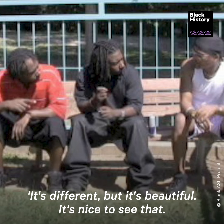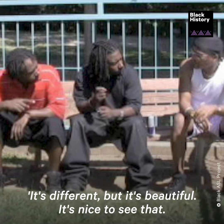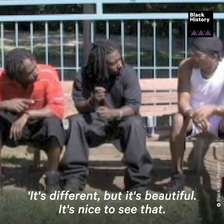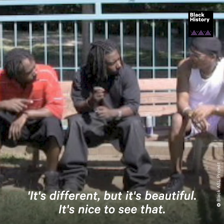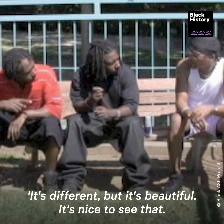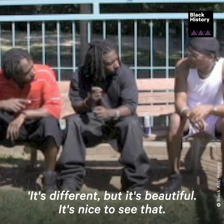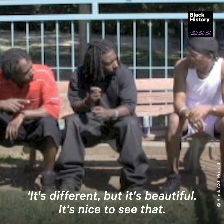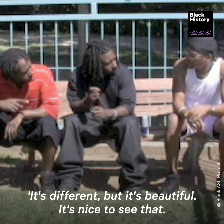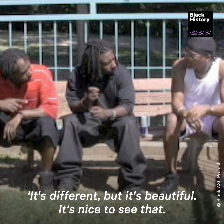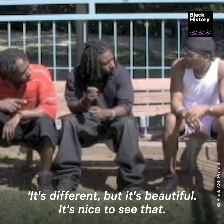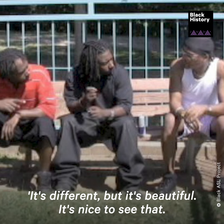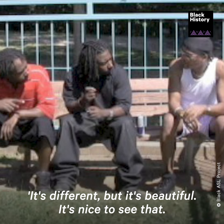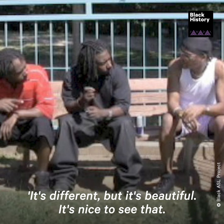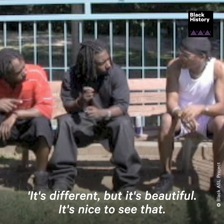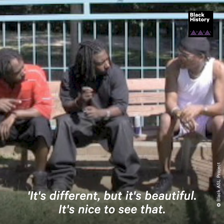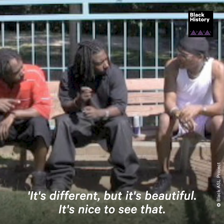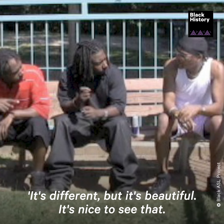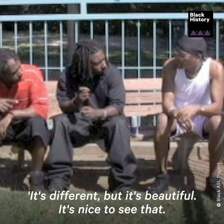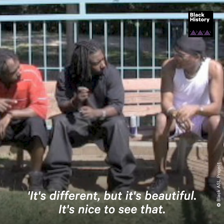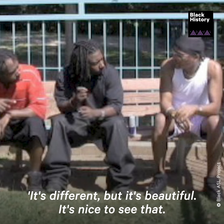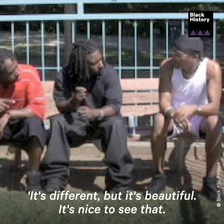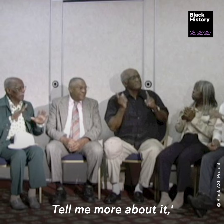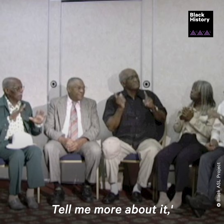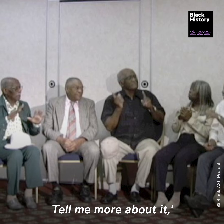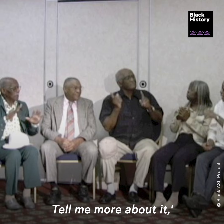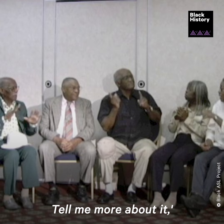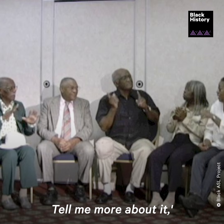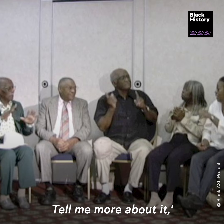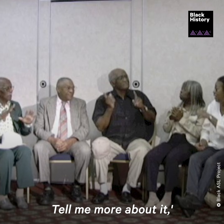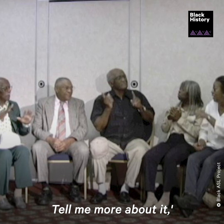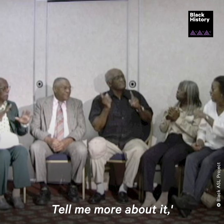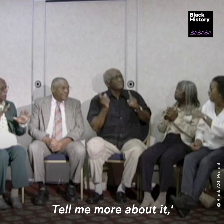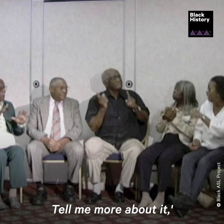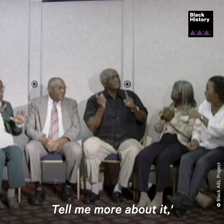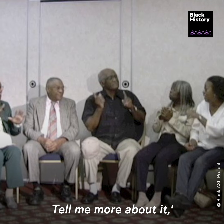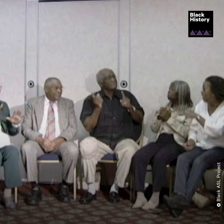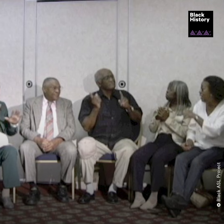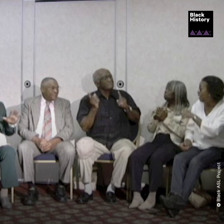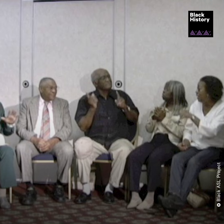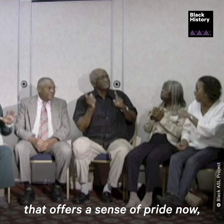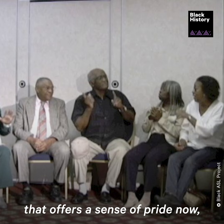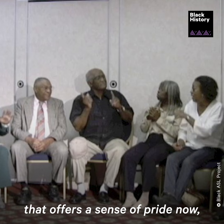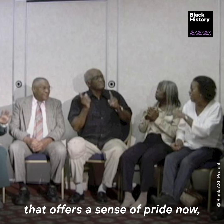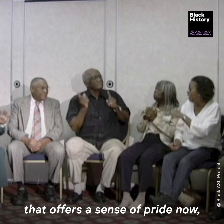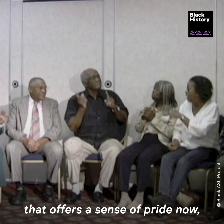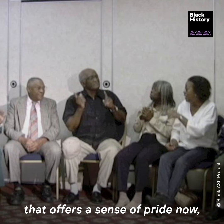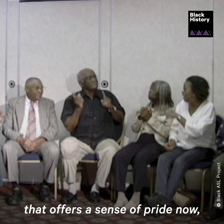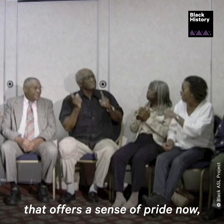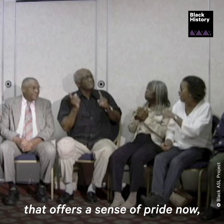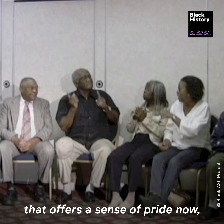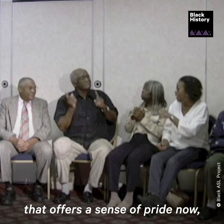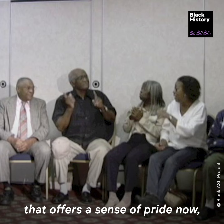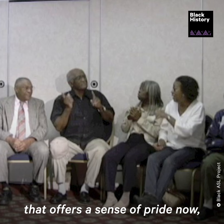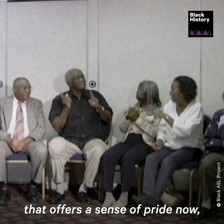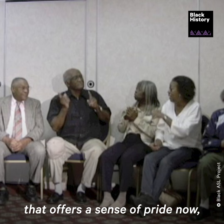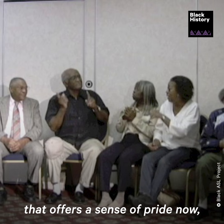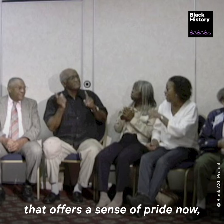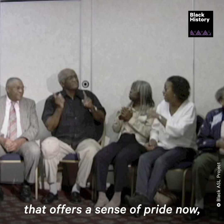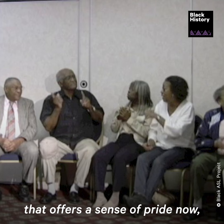it's beautiful, it's nice to see that, tell me more about it, that offers a sense of